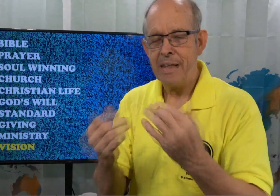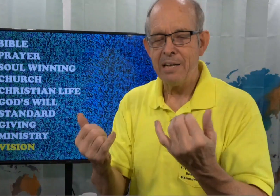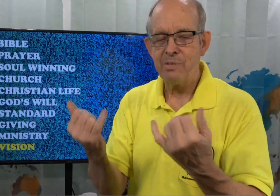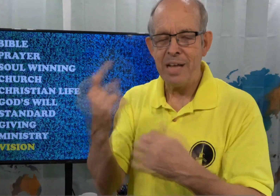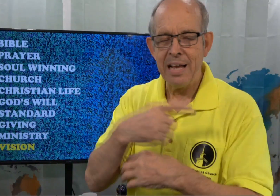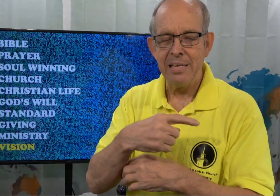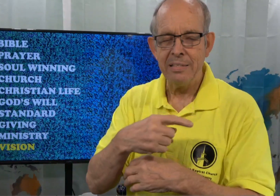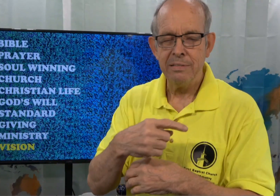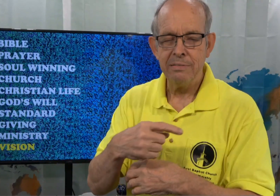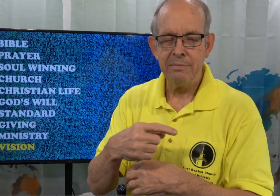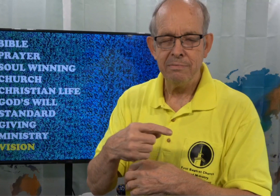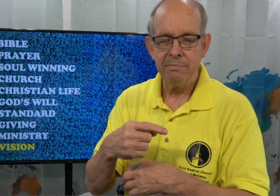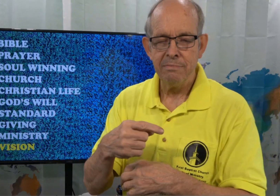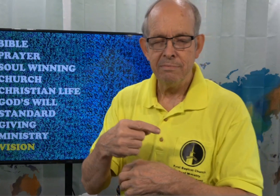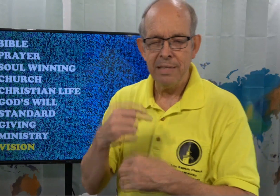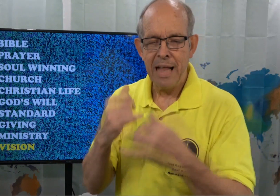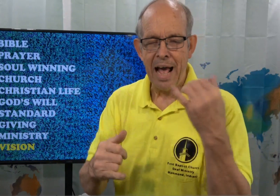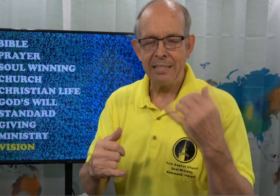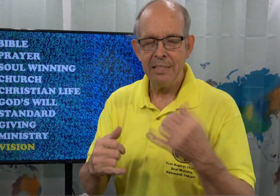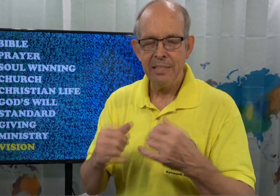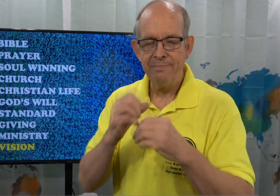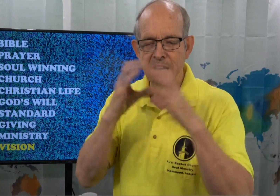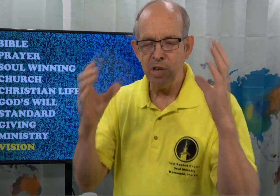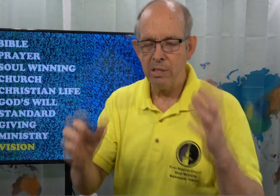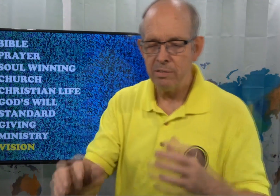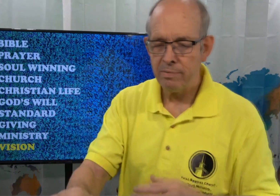Not today. Last, vision.